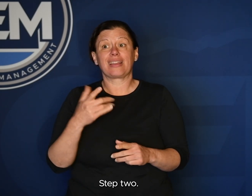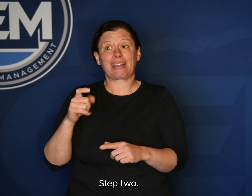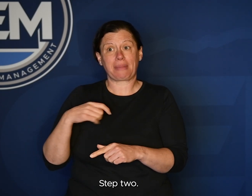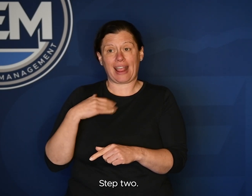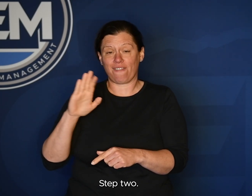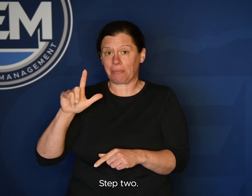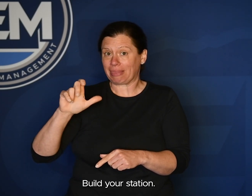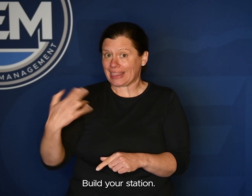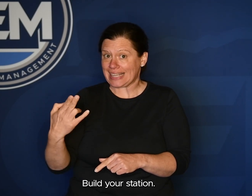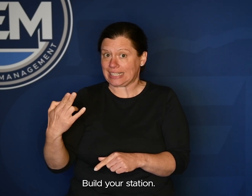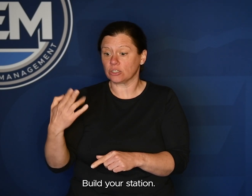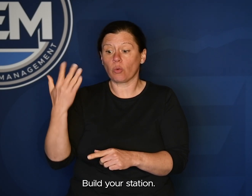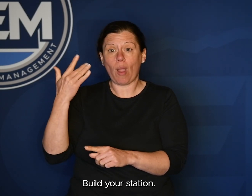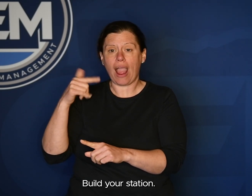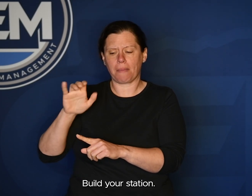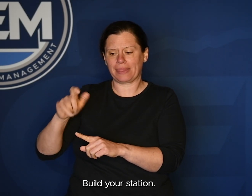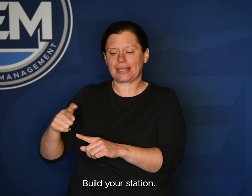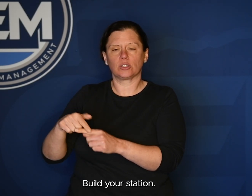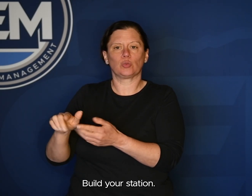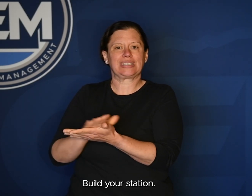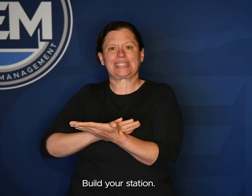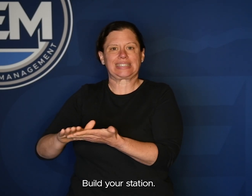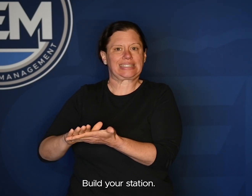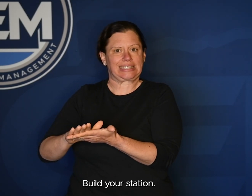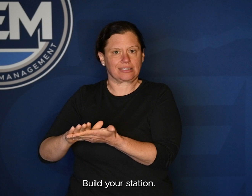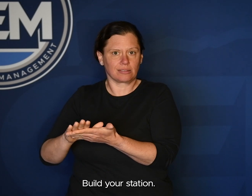Step 2. Build your station.